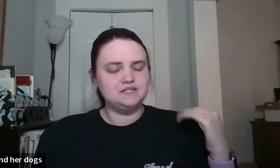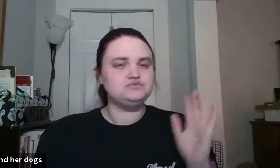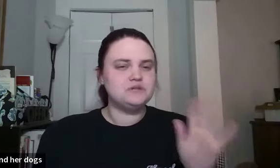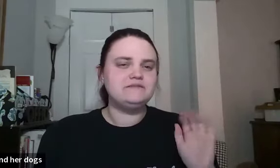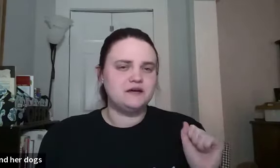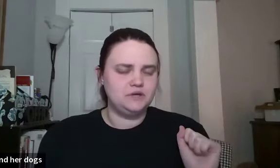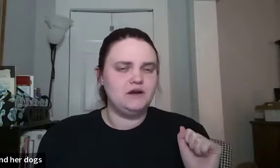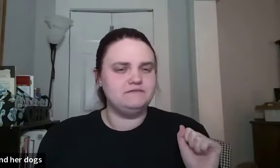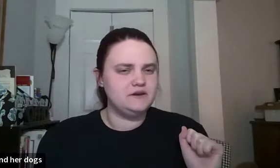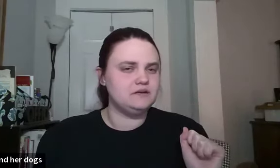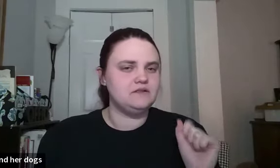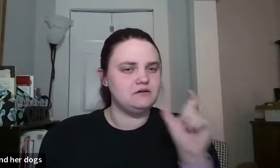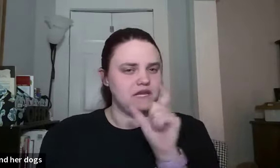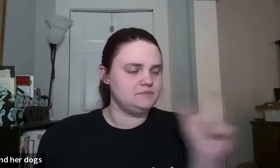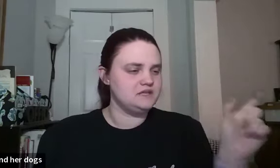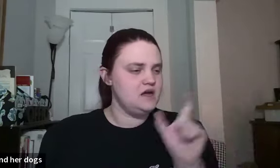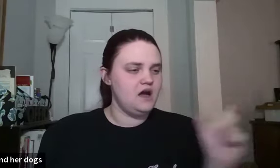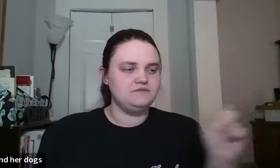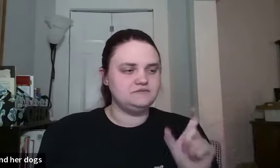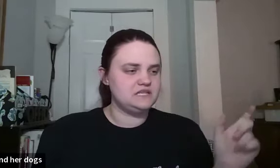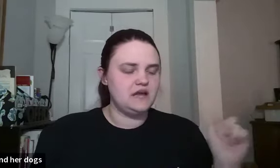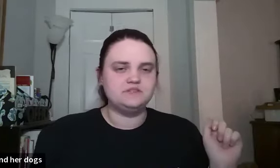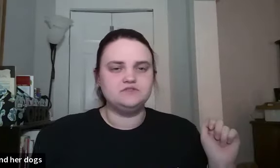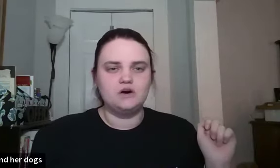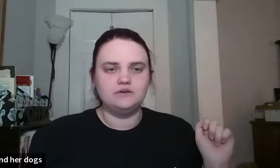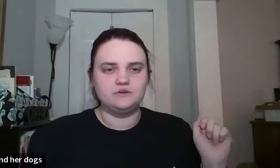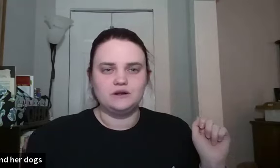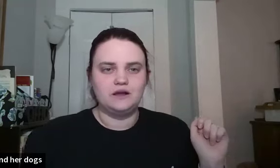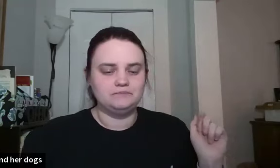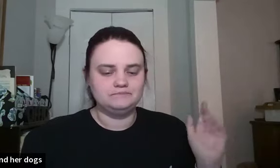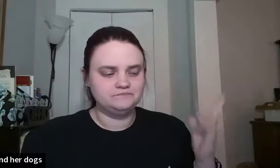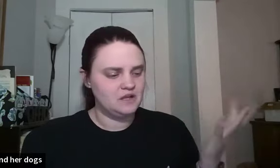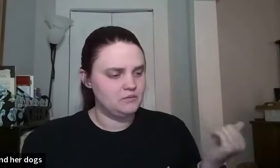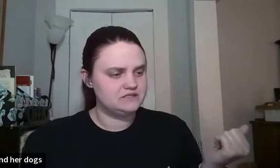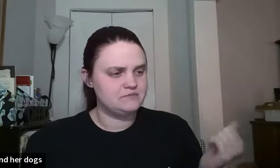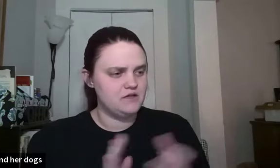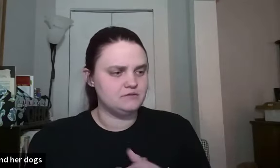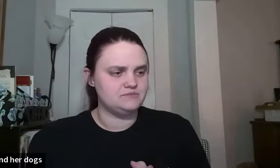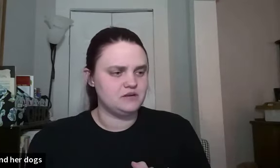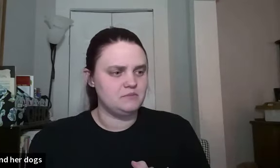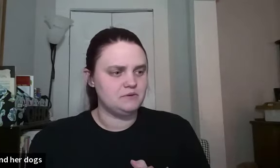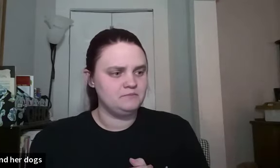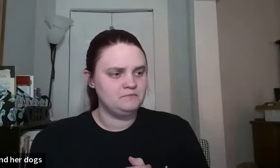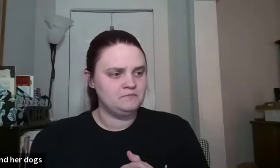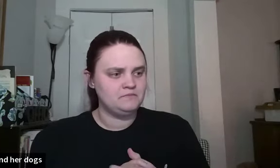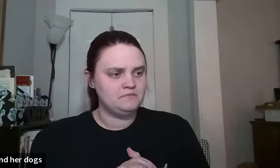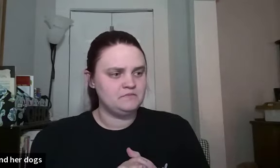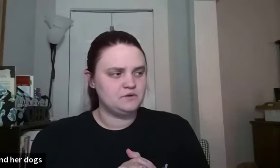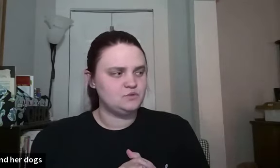It's really fun when you have very long names of different types of dogs, or there's some other ones I'm trying to remember. There was